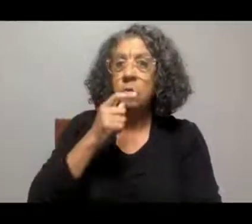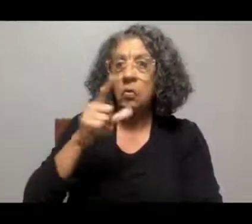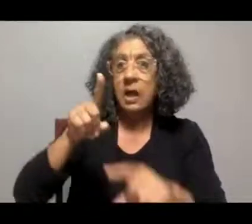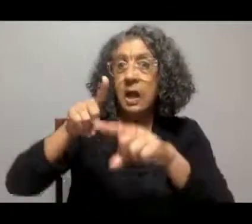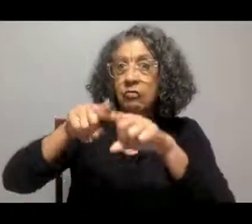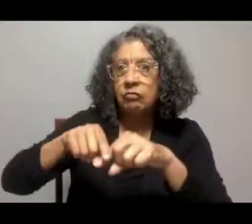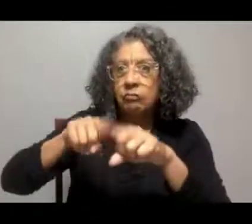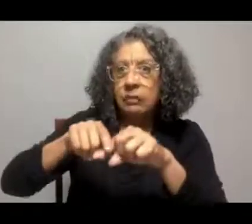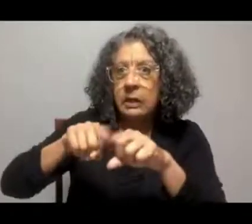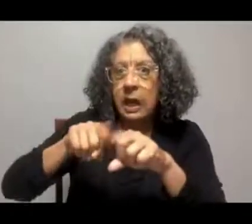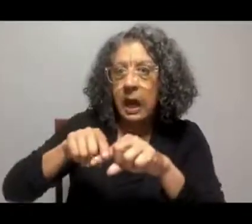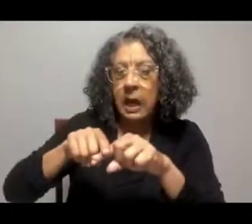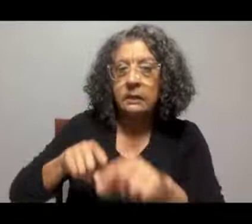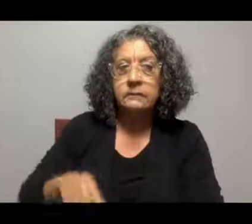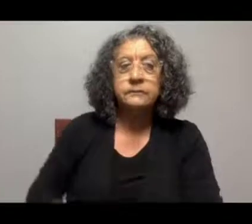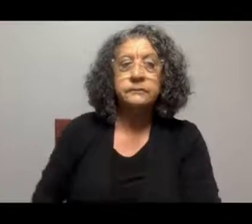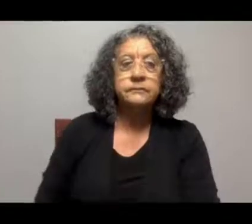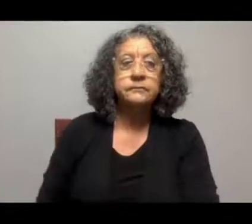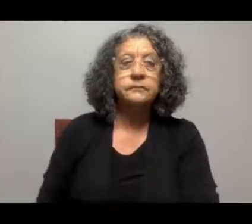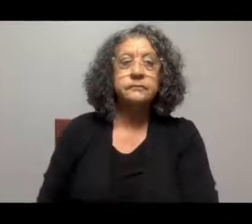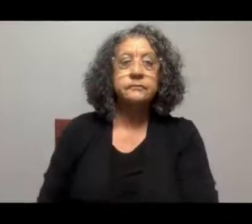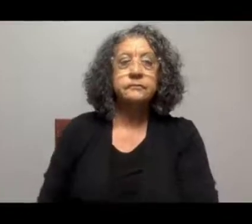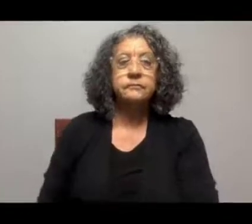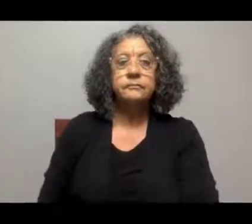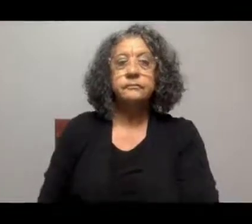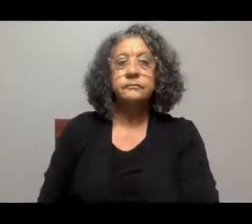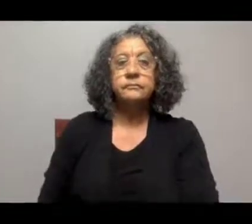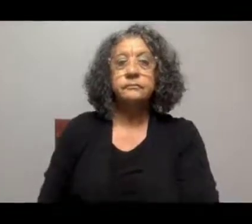someone who can be reliable,